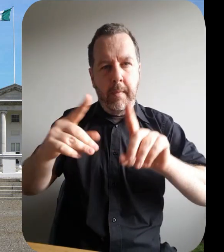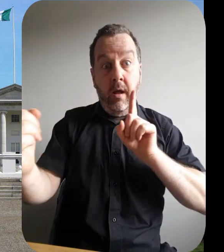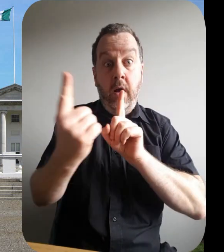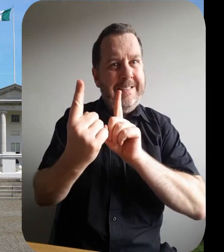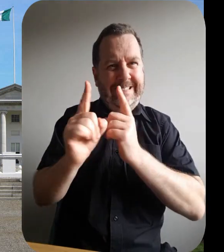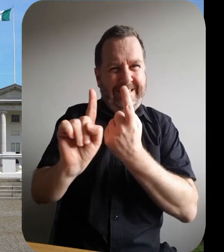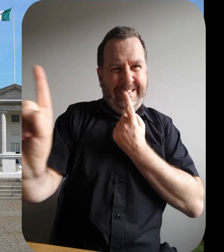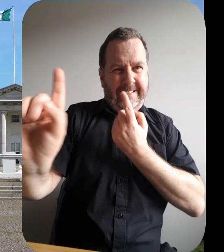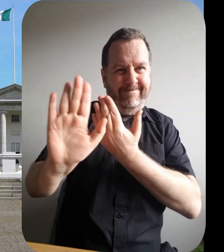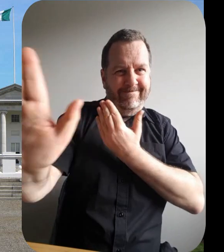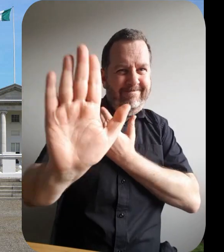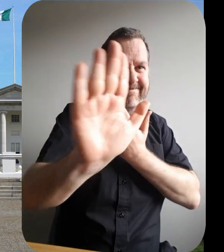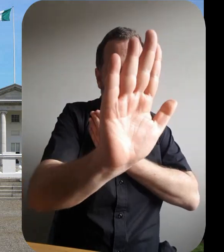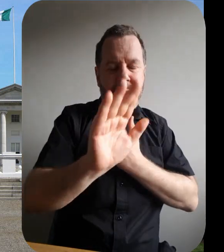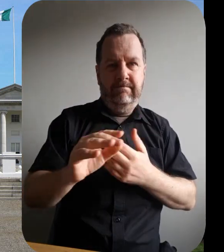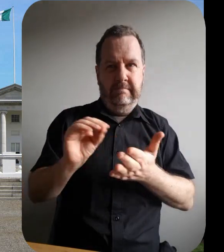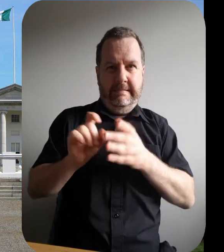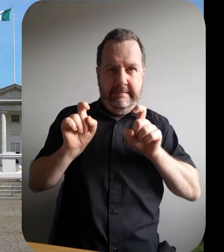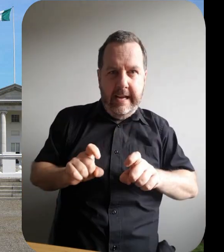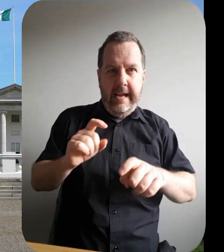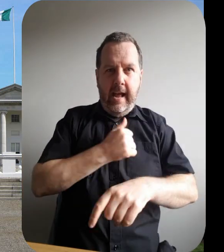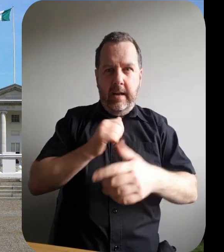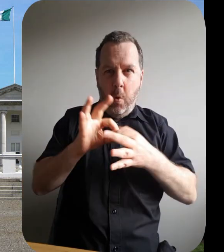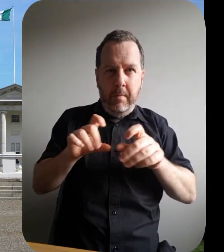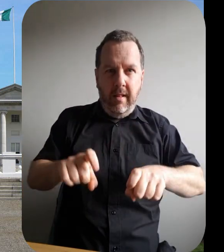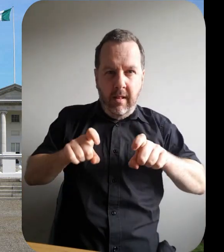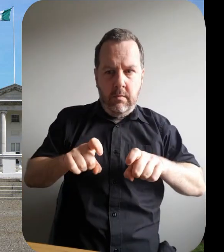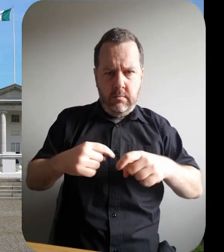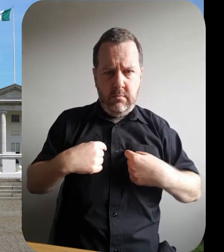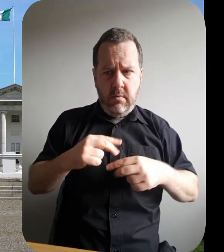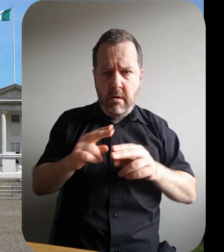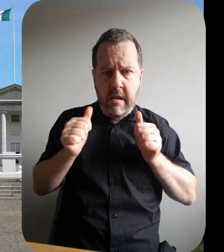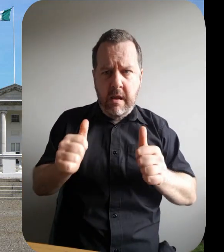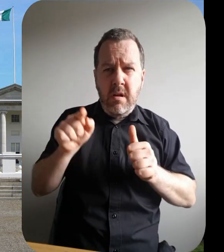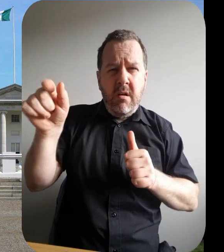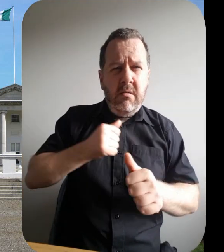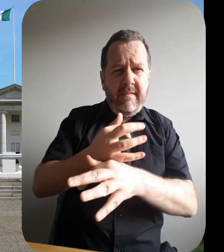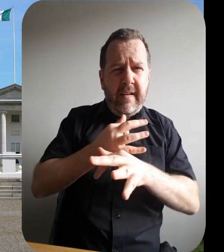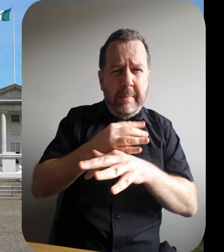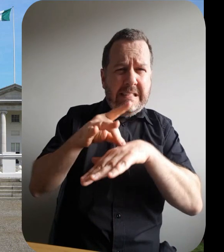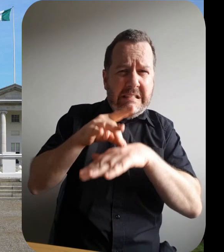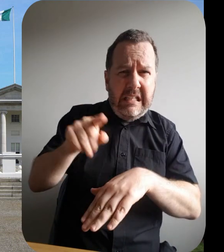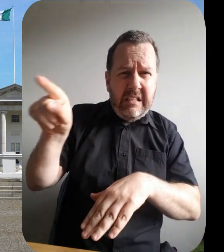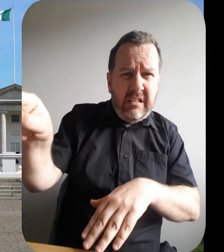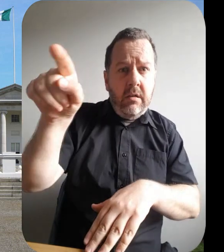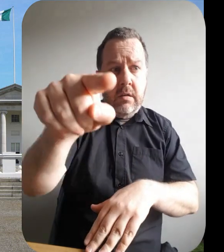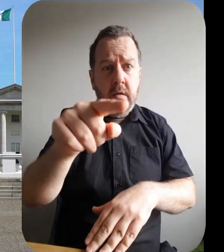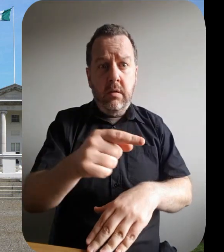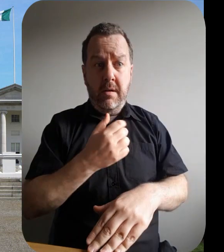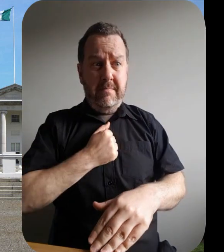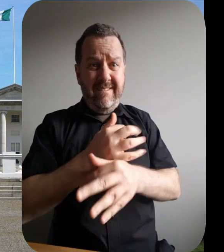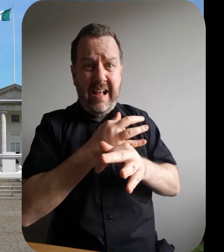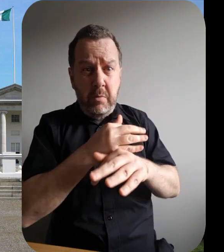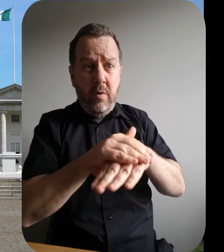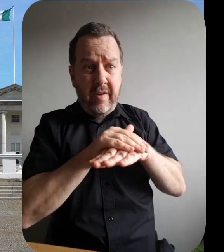social distancing and quarantine may have prevented you from being able to attend to sick relatives or to say